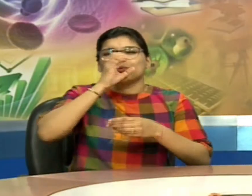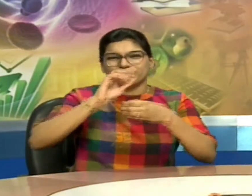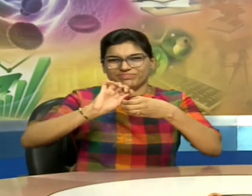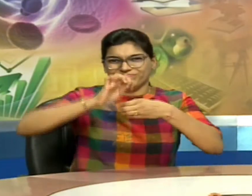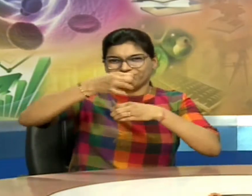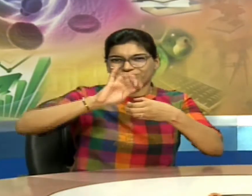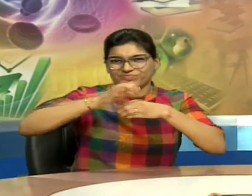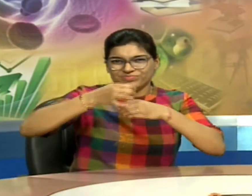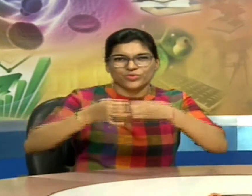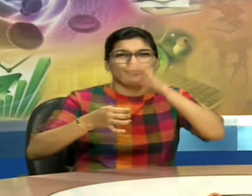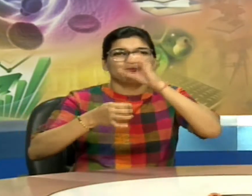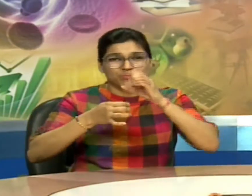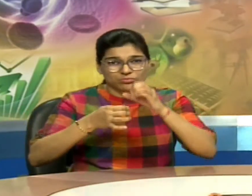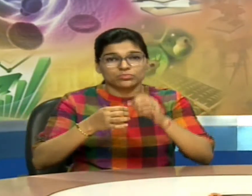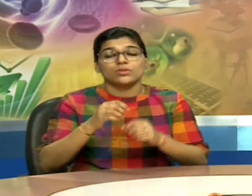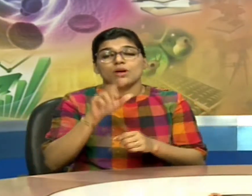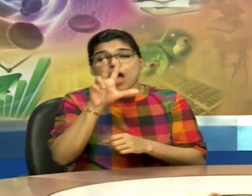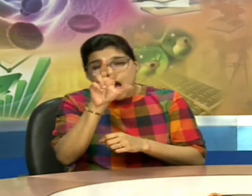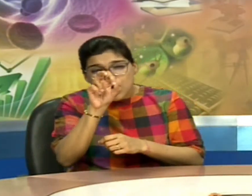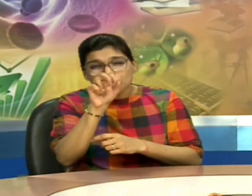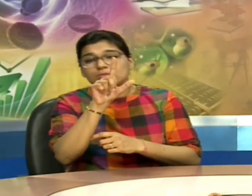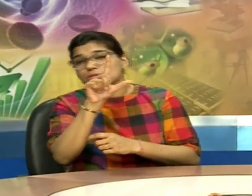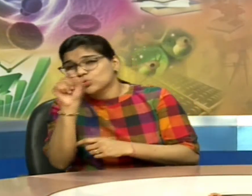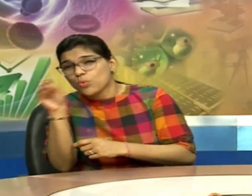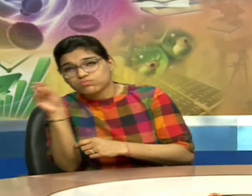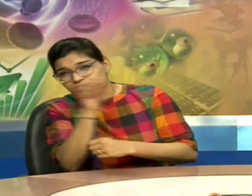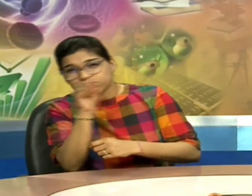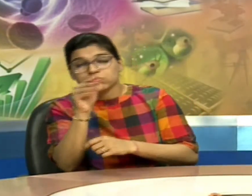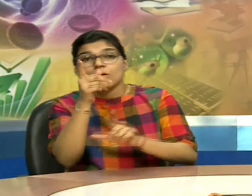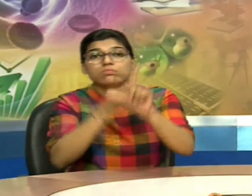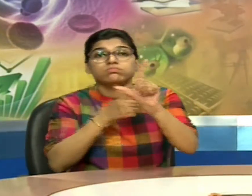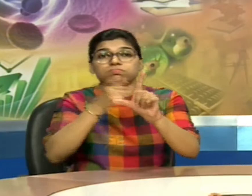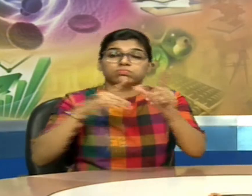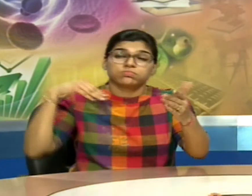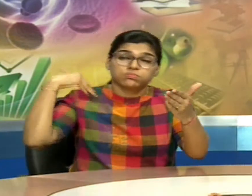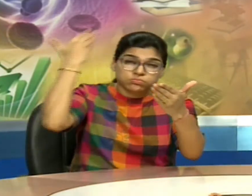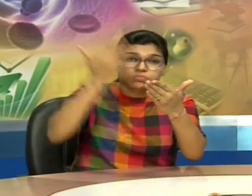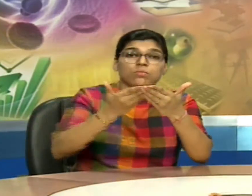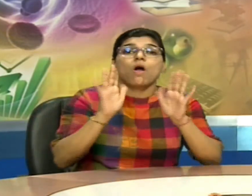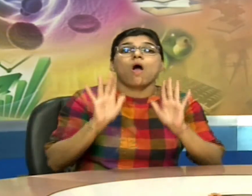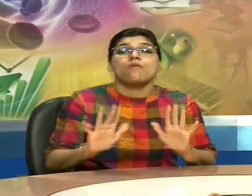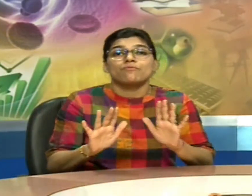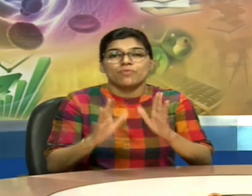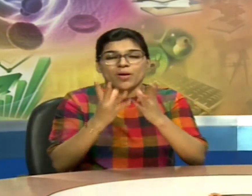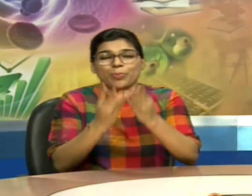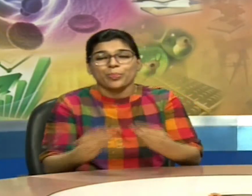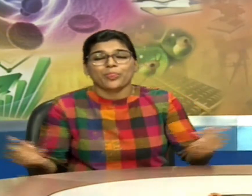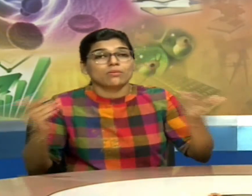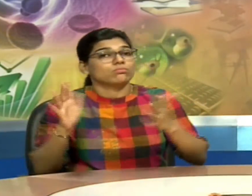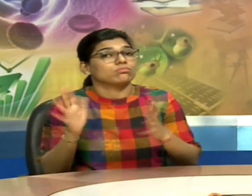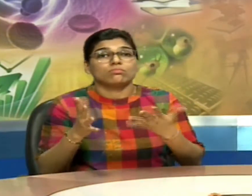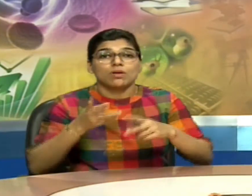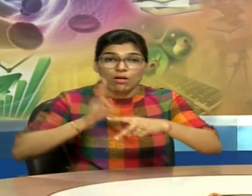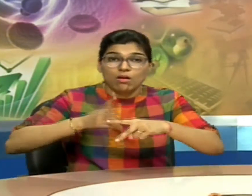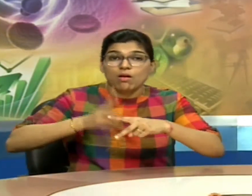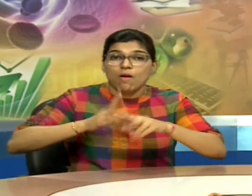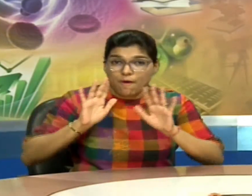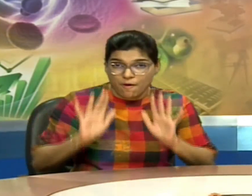just like glass bottles, it takes about millions of years to biodegrade, and